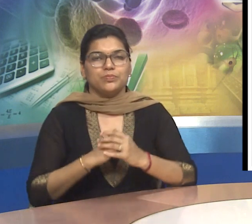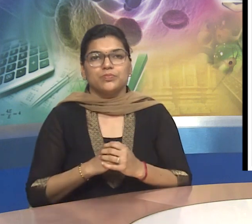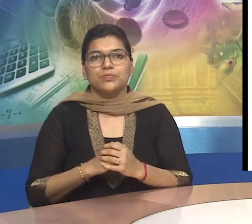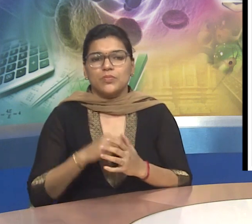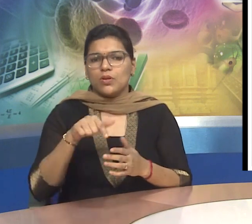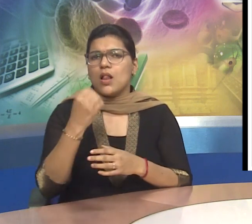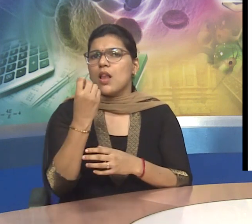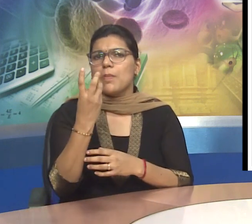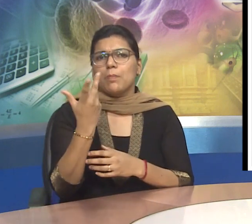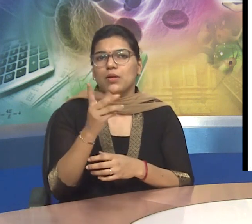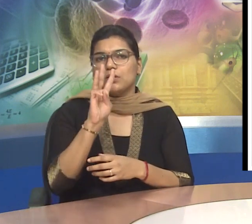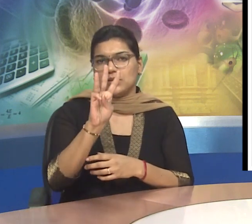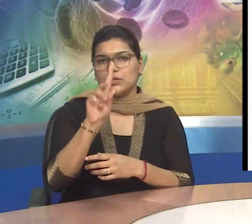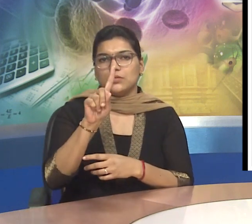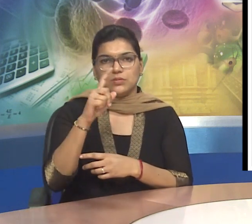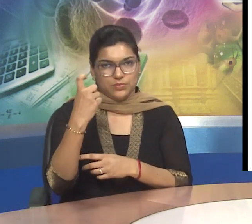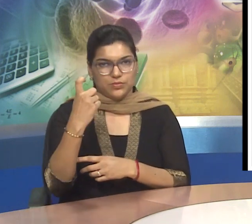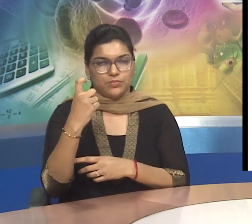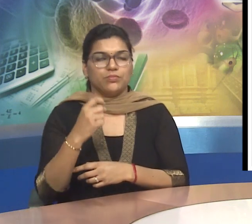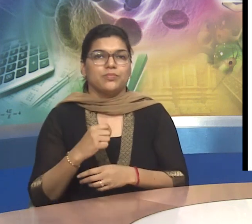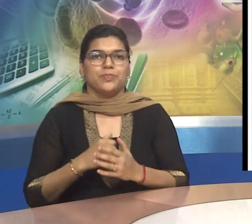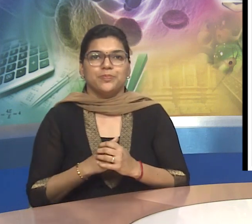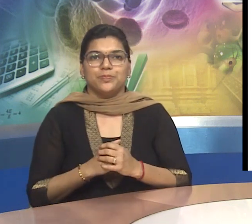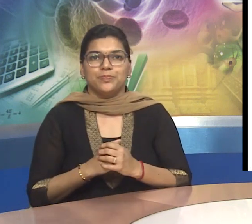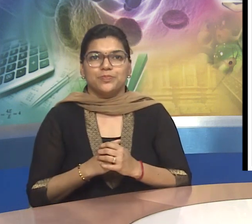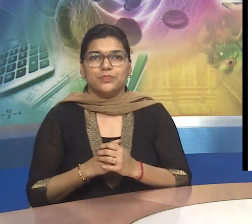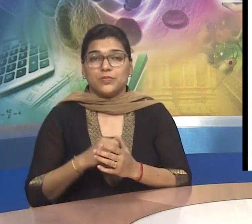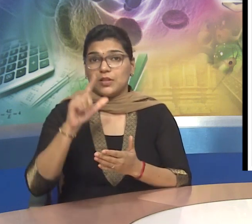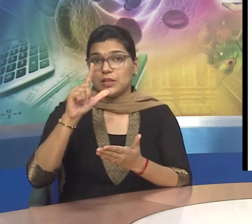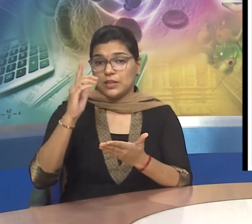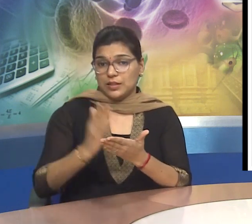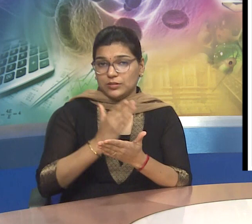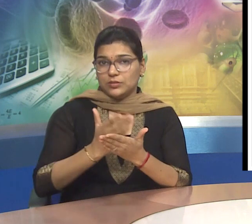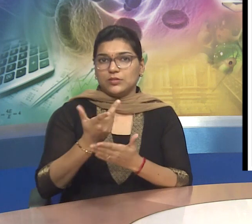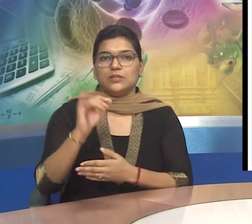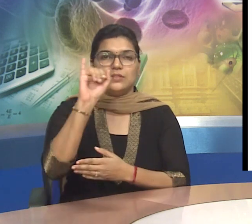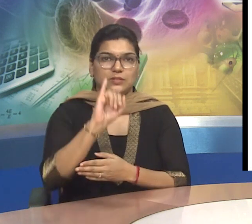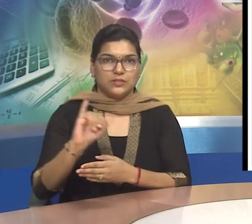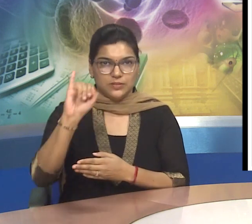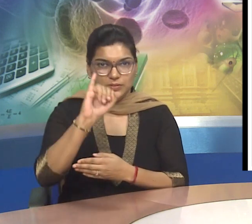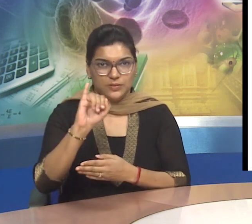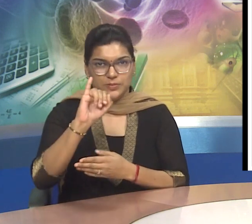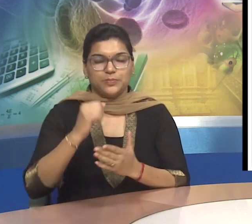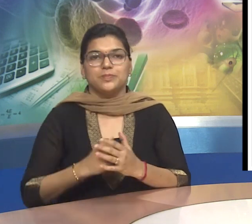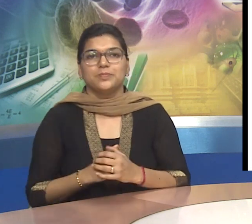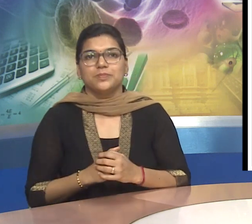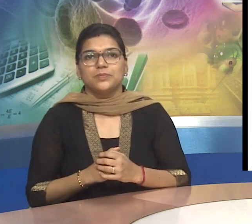secondary level. Code number for this subject is 317. Today we are going to do lesson